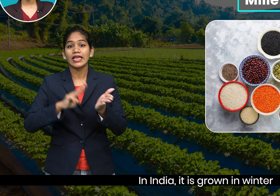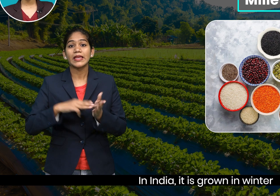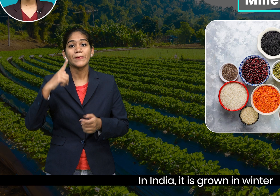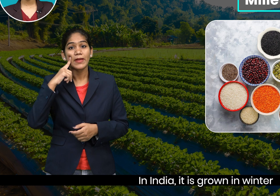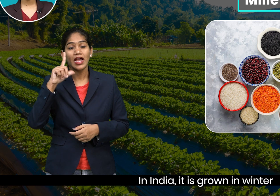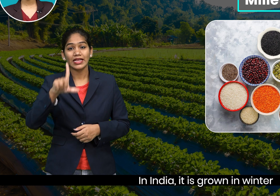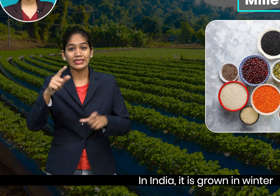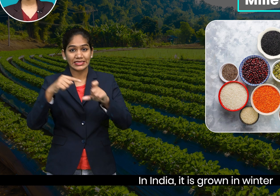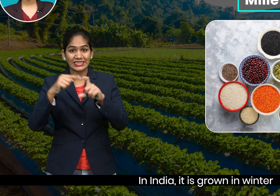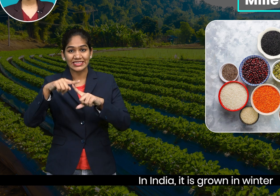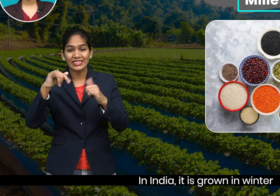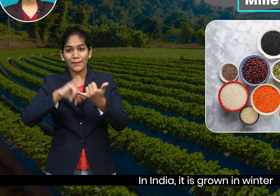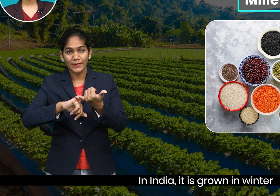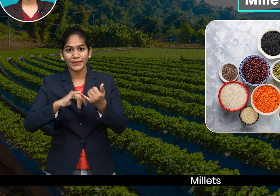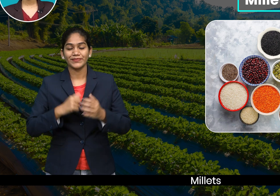Millets.